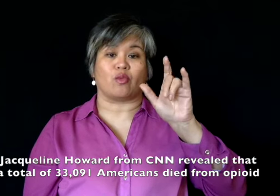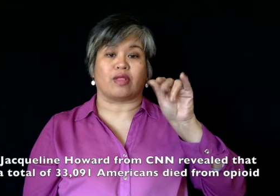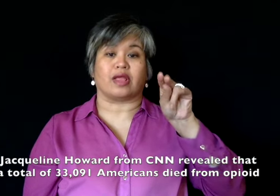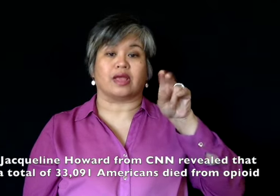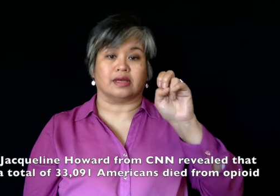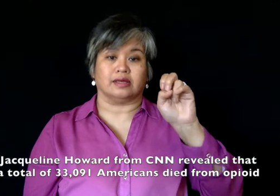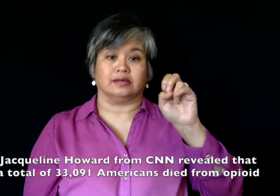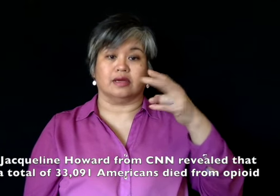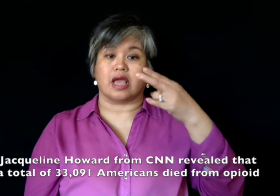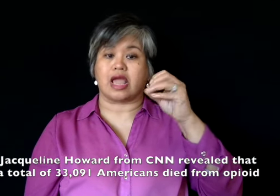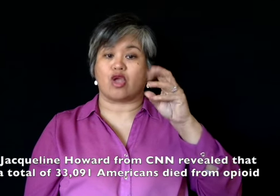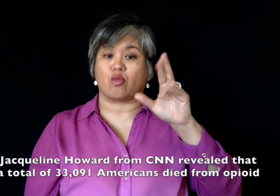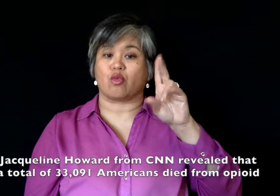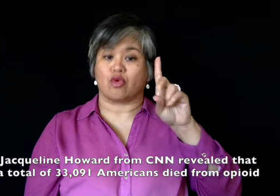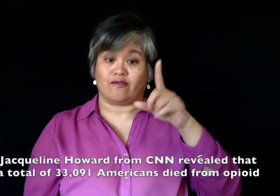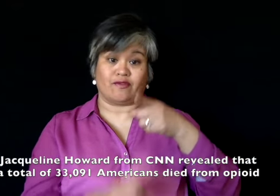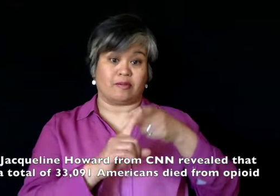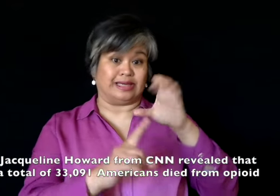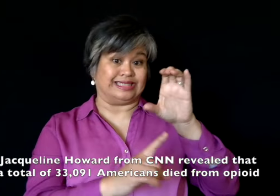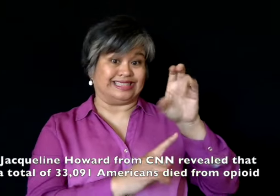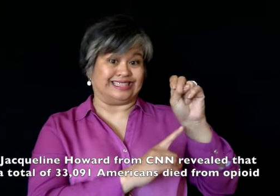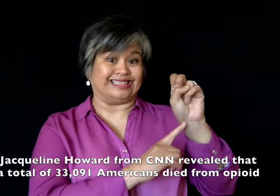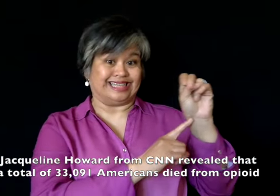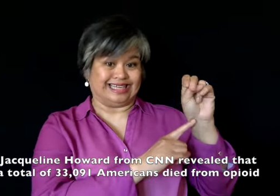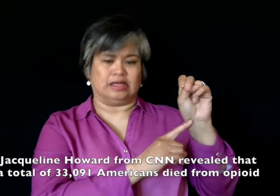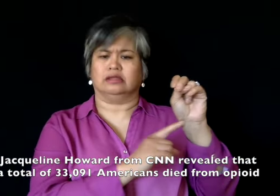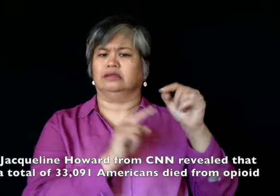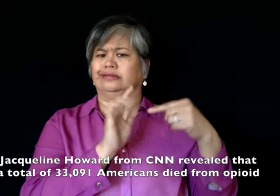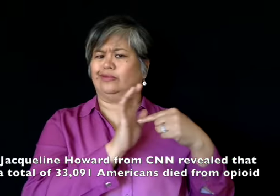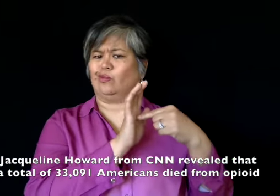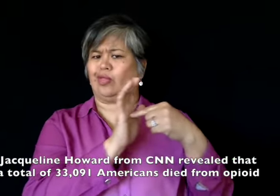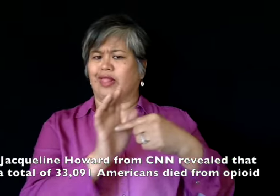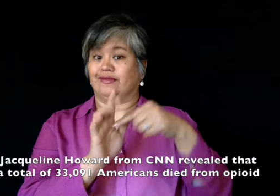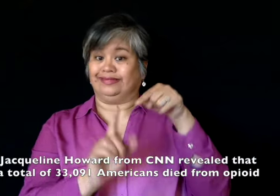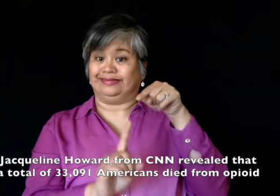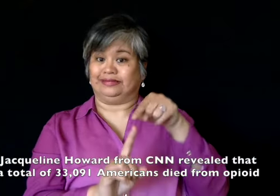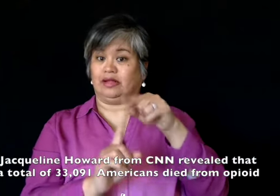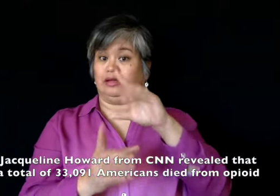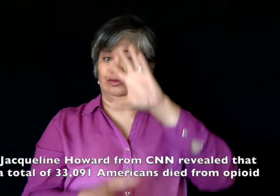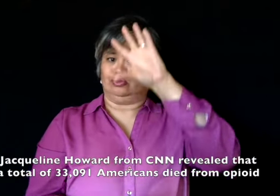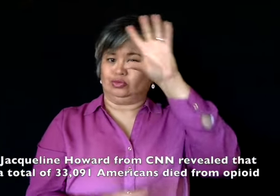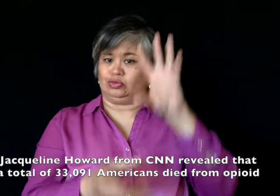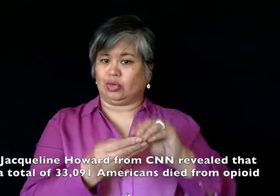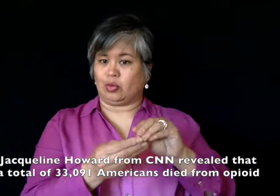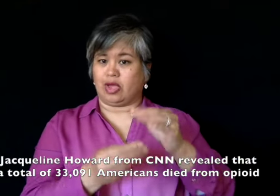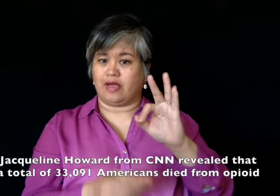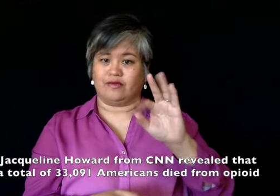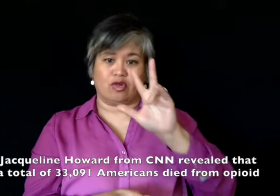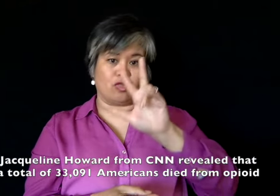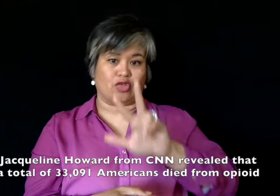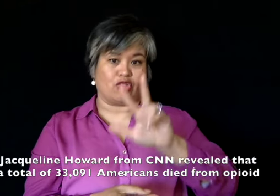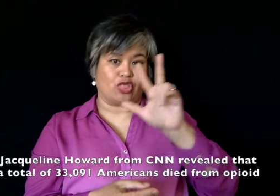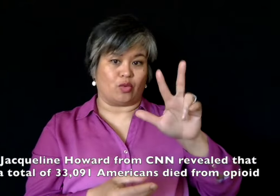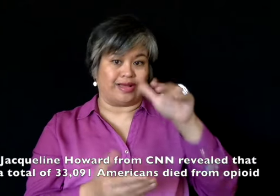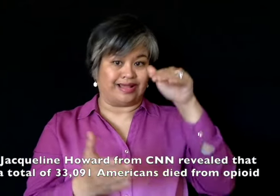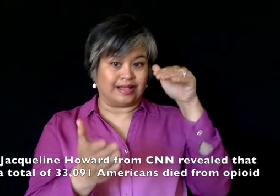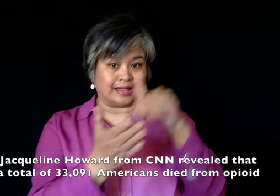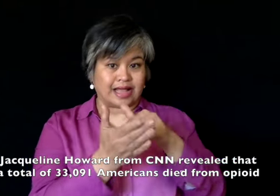Jacqueline Howard from CNN revealed that a total of 33,091 Americans died from opioids.